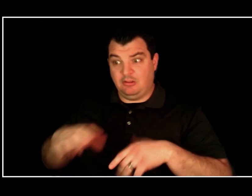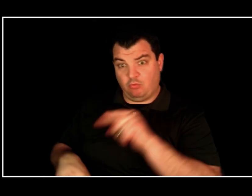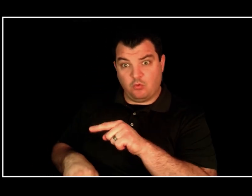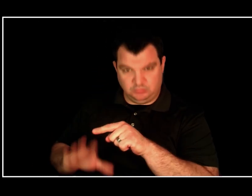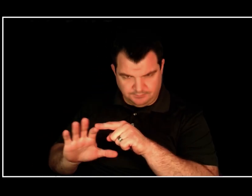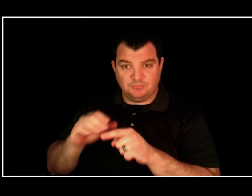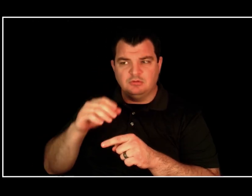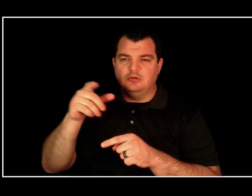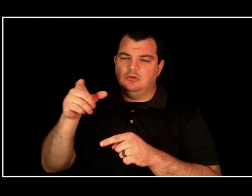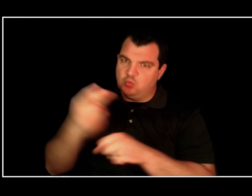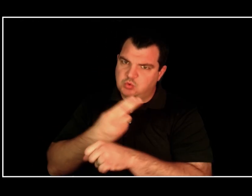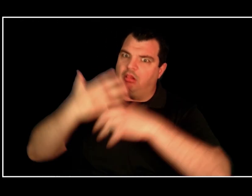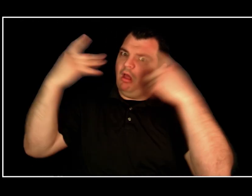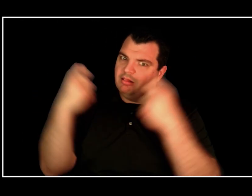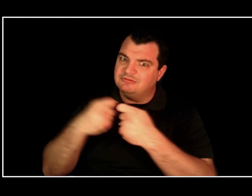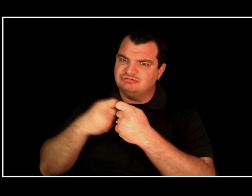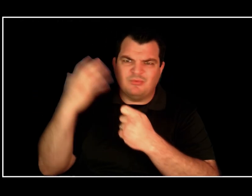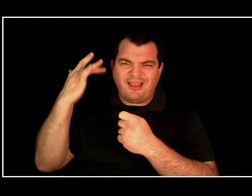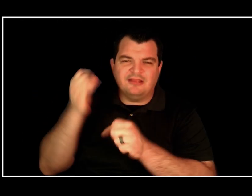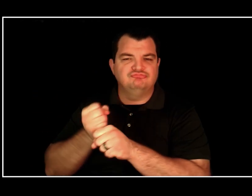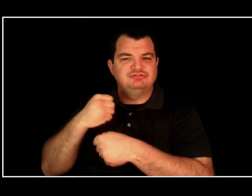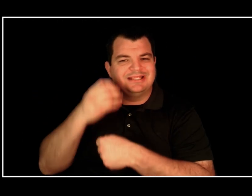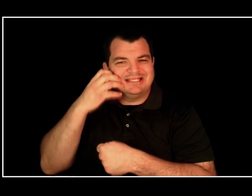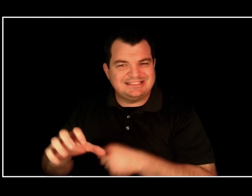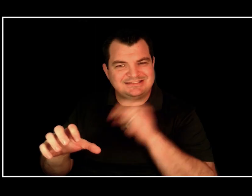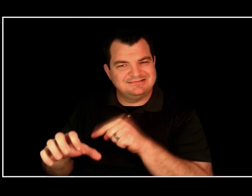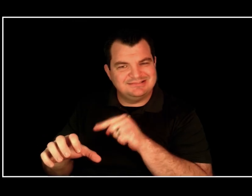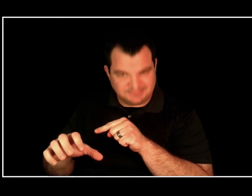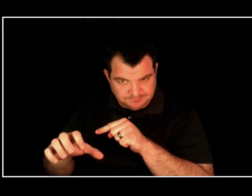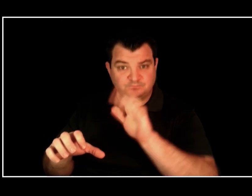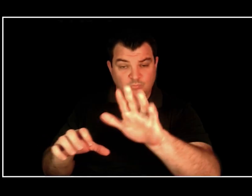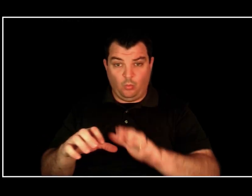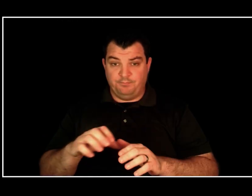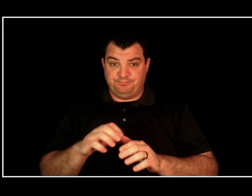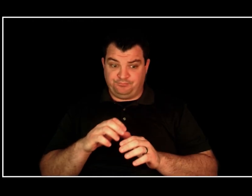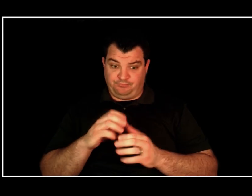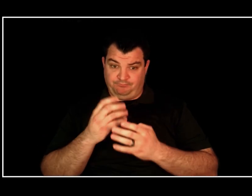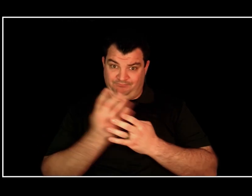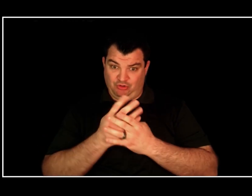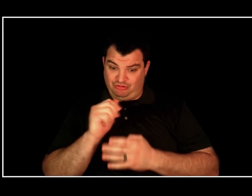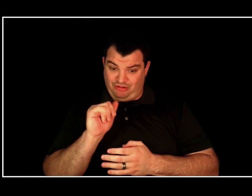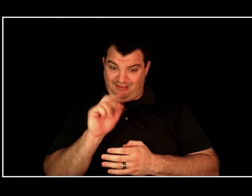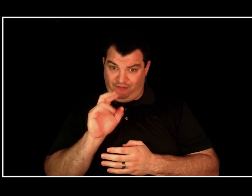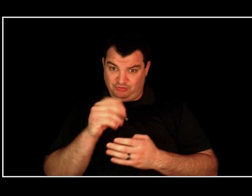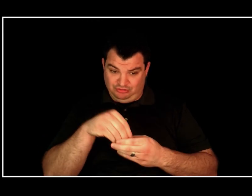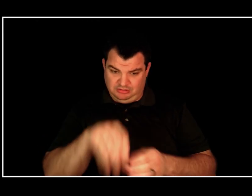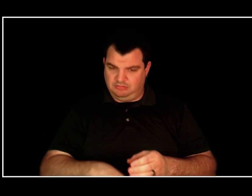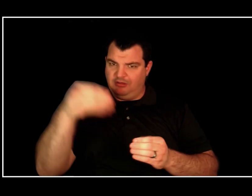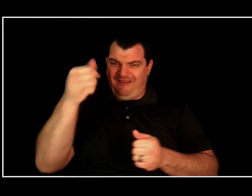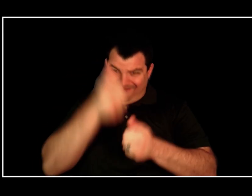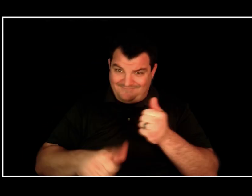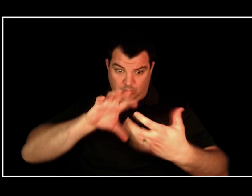Drying clothes. Dryers use a lot of electricity because they create heat. Clean the lint filter